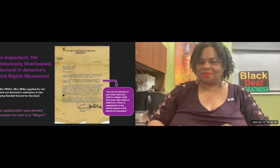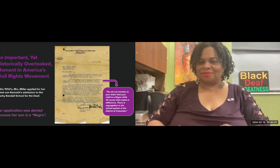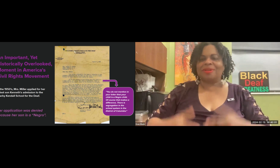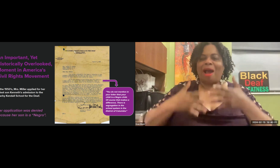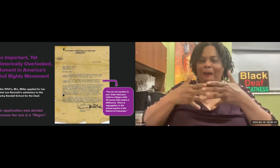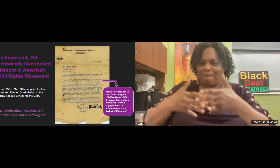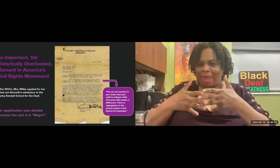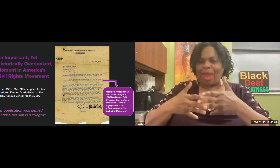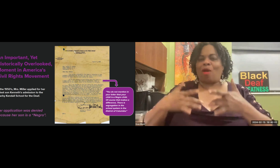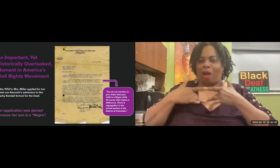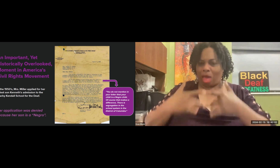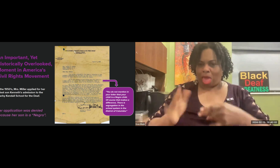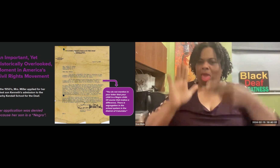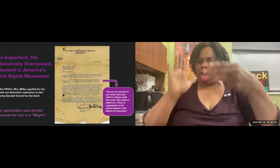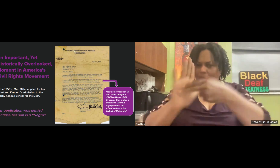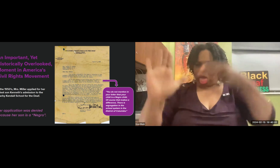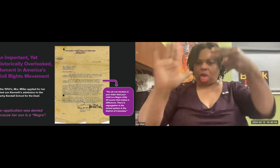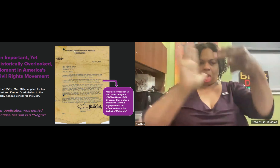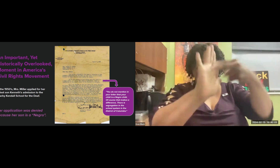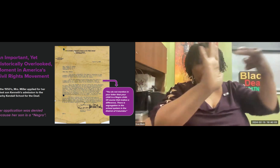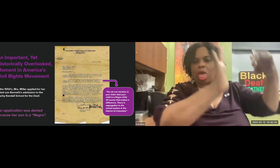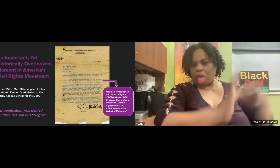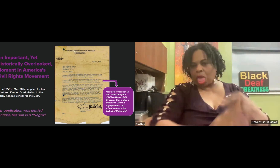how it was signed, indeed.